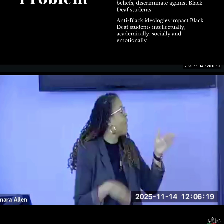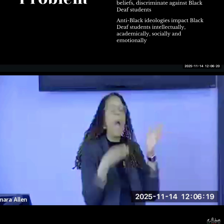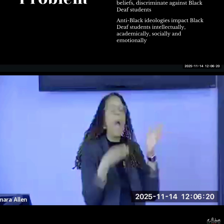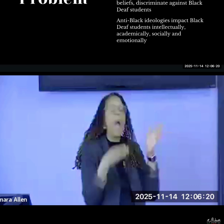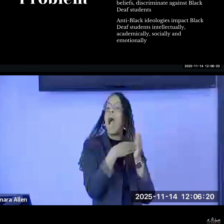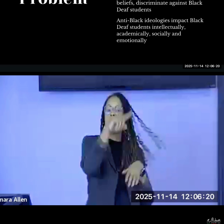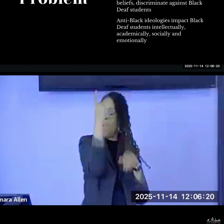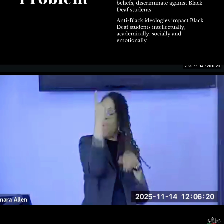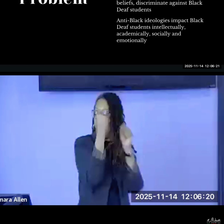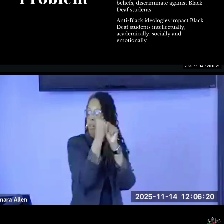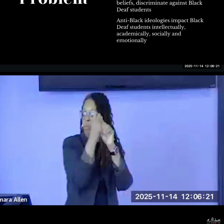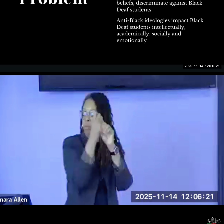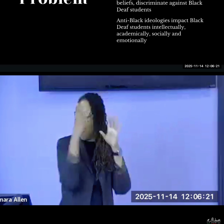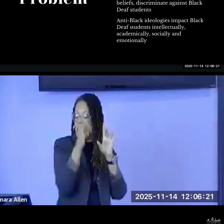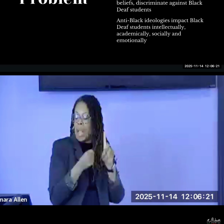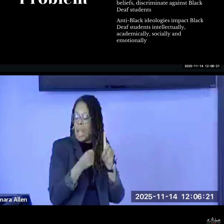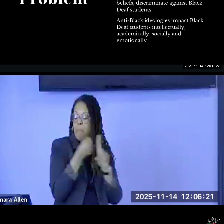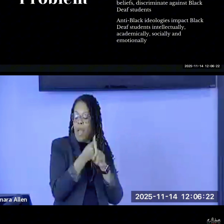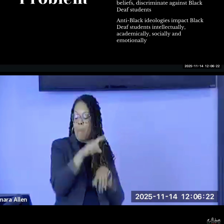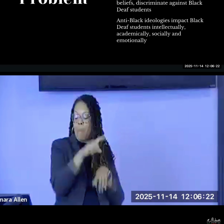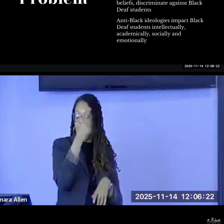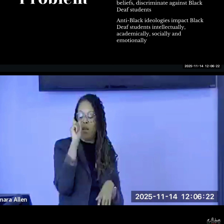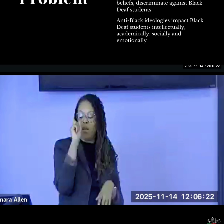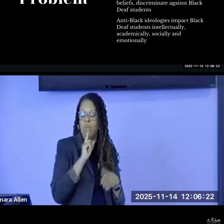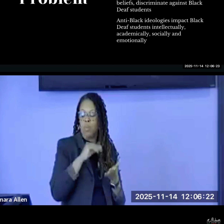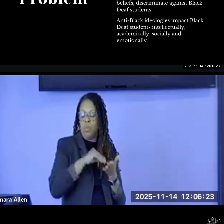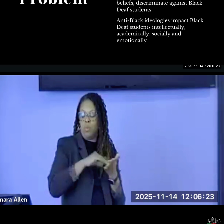those policies are supportive of